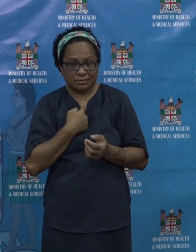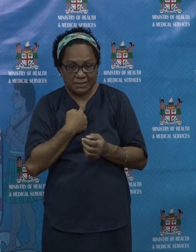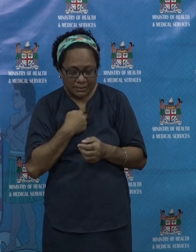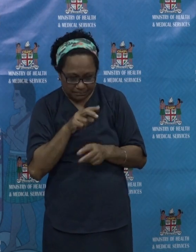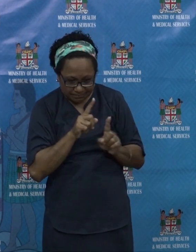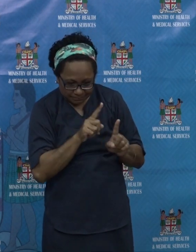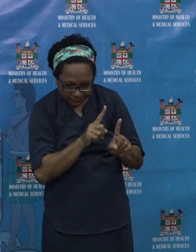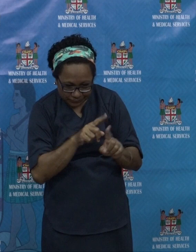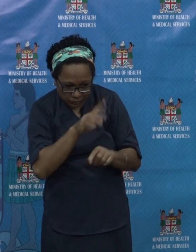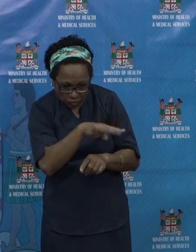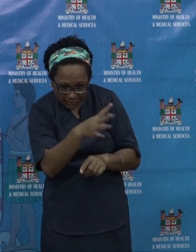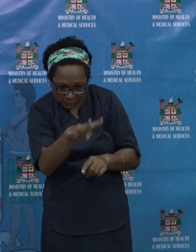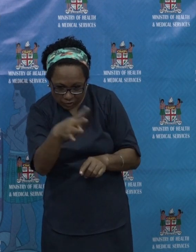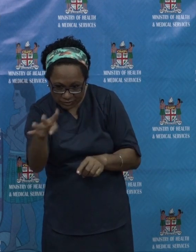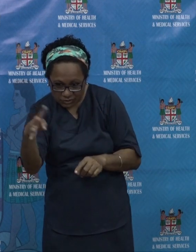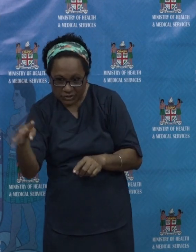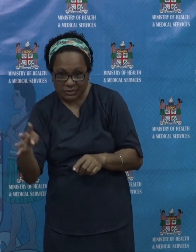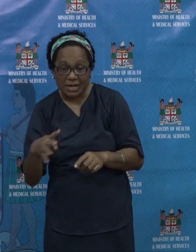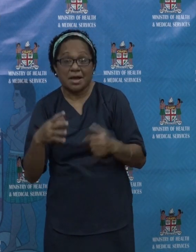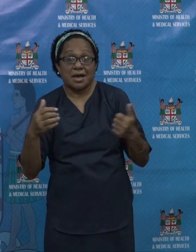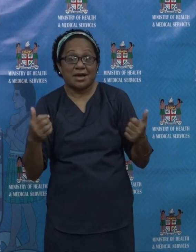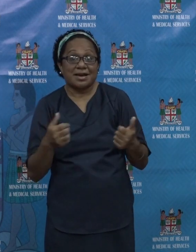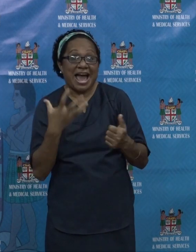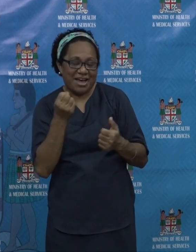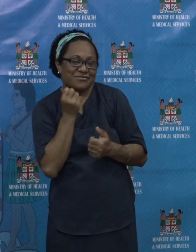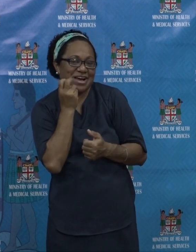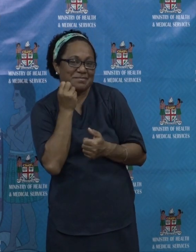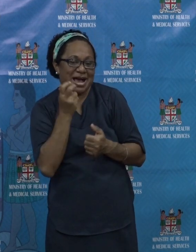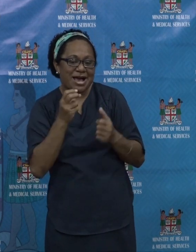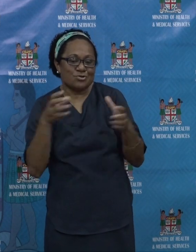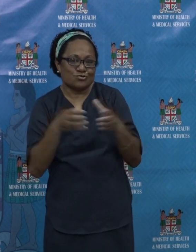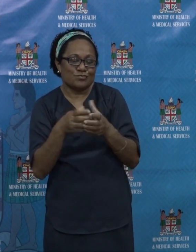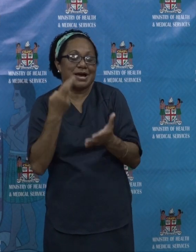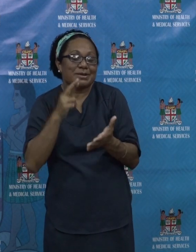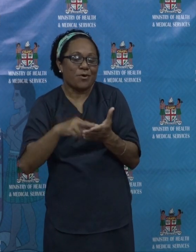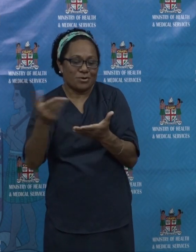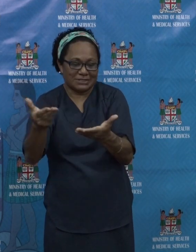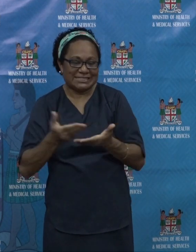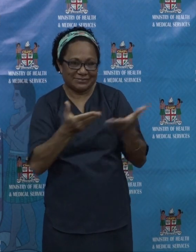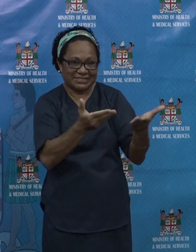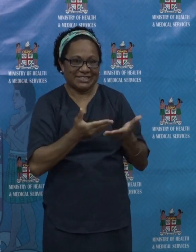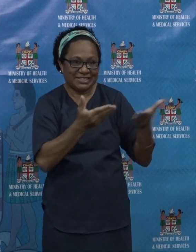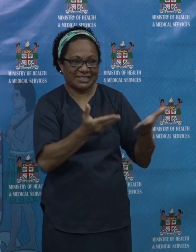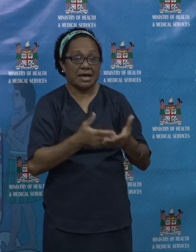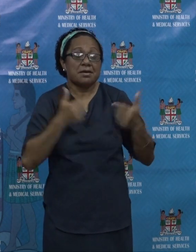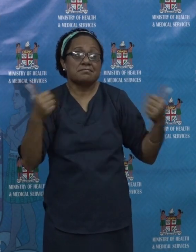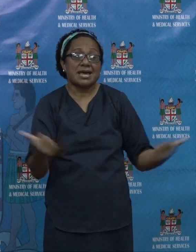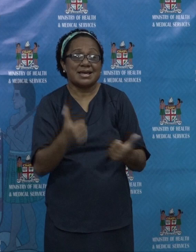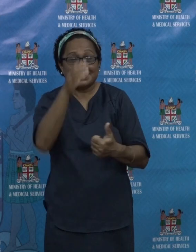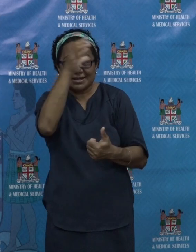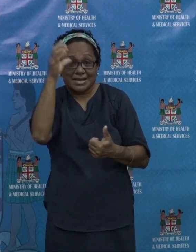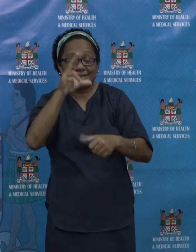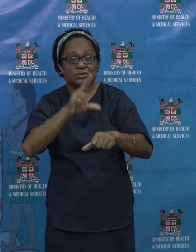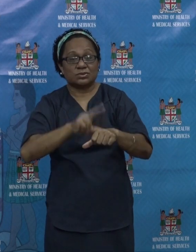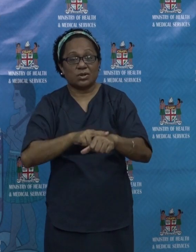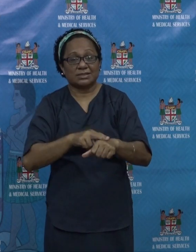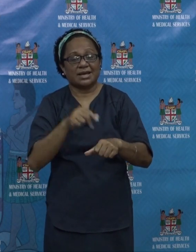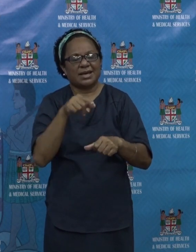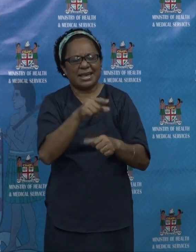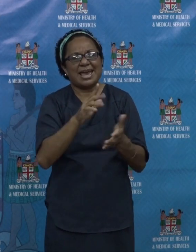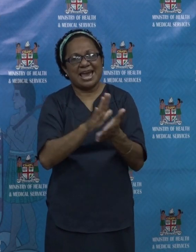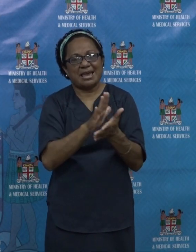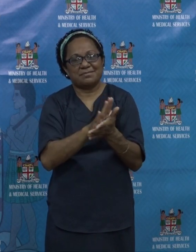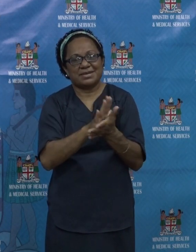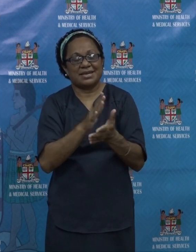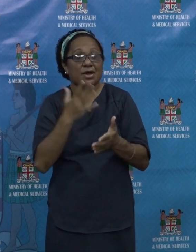efforts through many of our Viber groups, and I'm sure that many of us in the front line take heart in the good efforts of the community